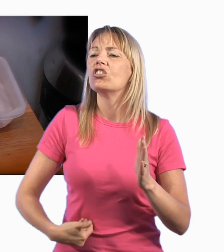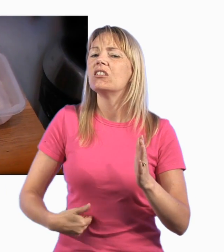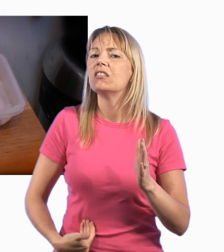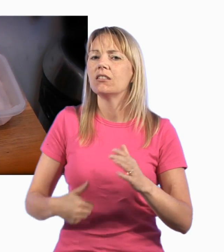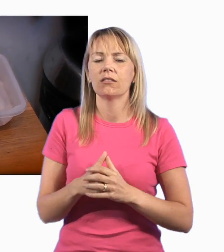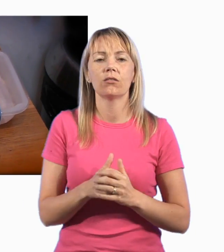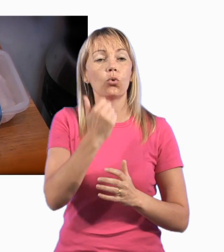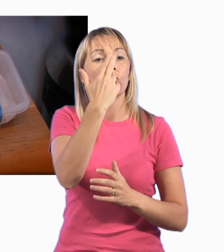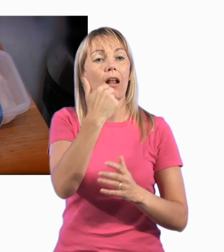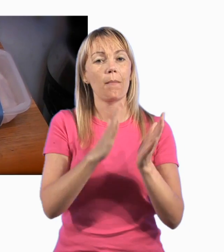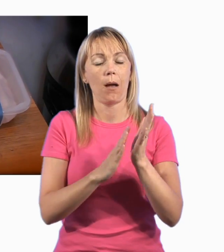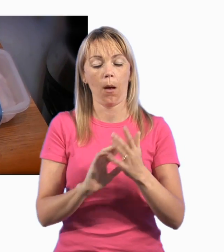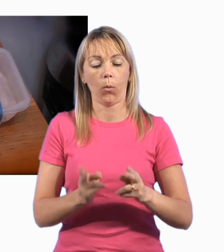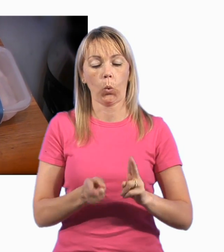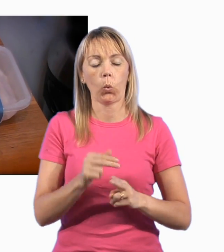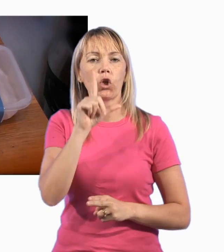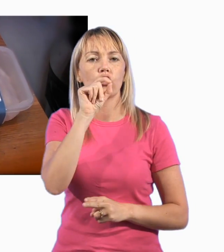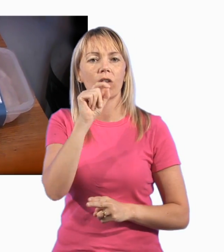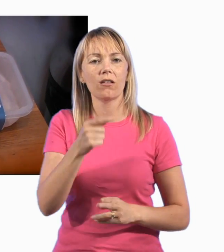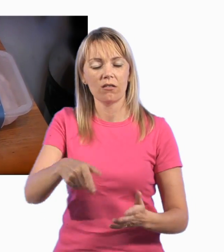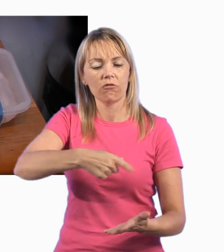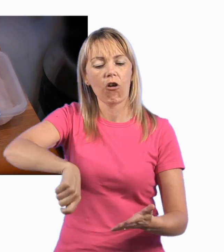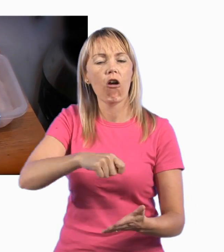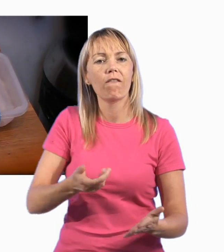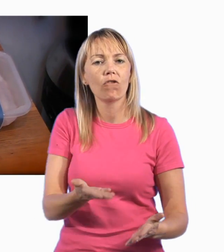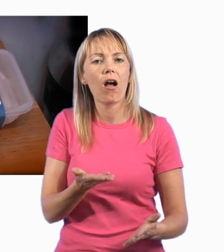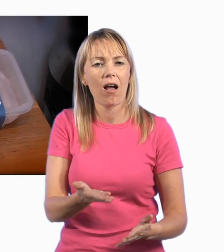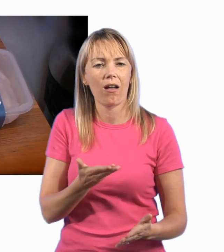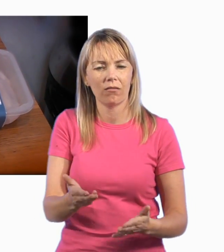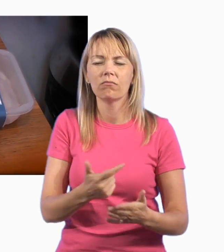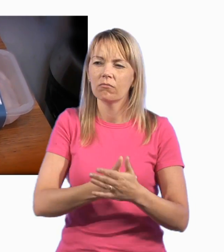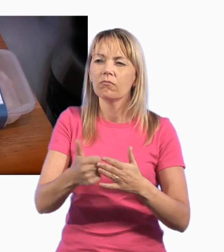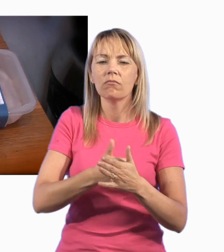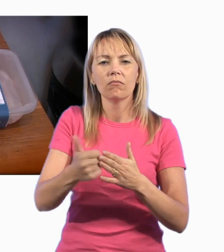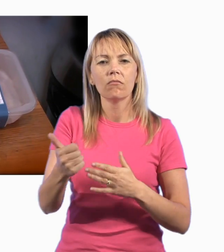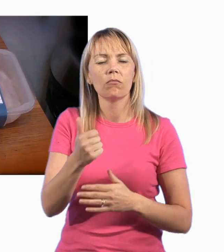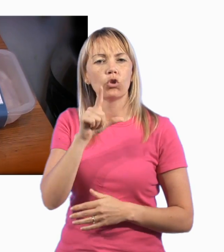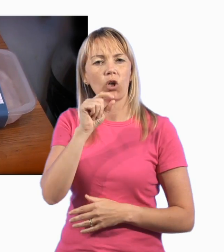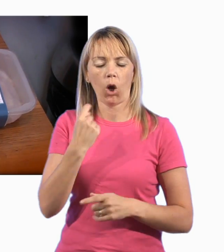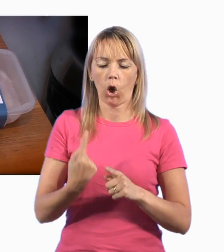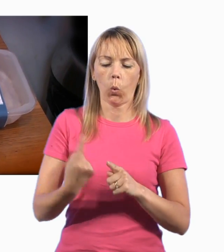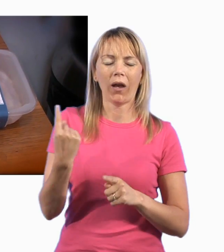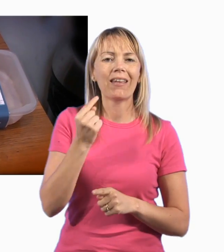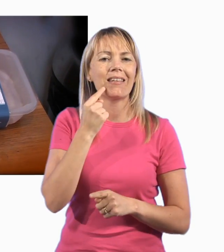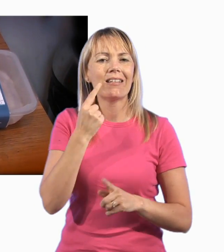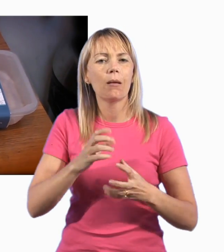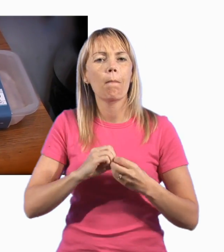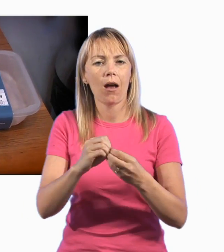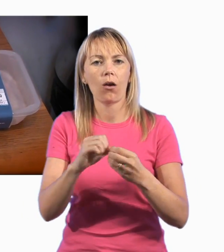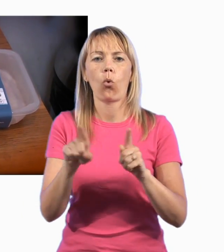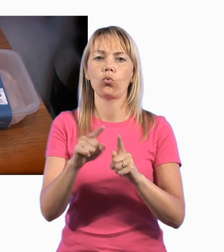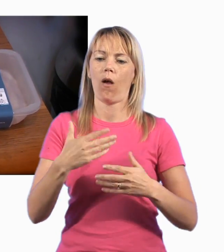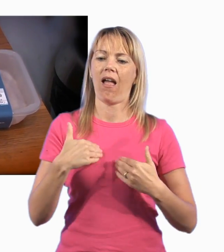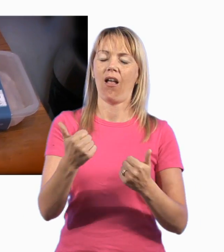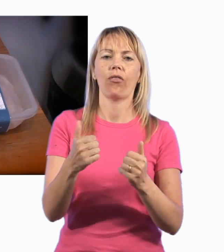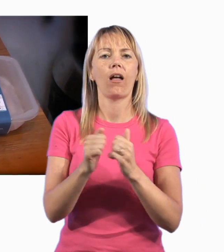Tonight my mum will be cooking us a chicken stir fry. We usually eat chicken stir fry because it's quick and easy to make, as well as being healthy